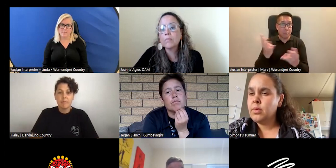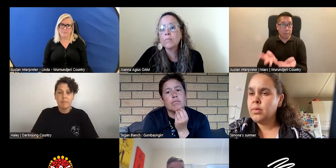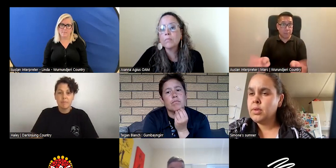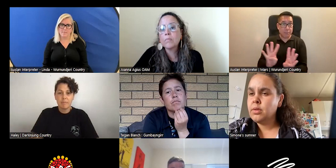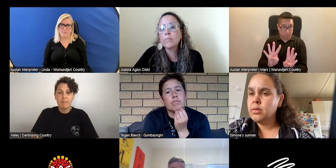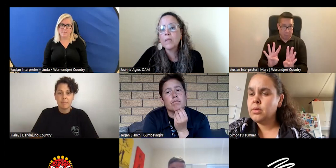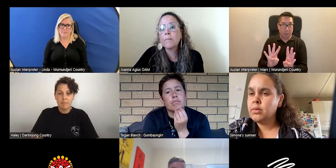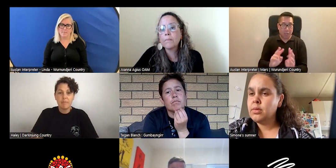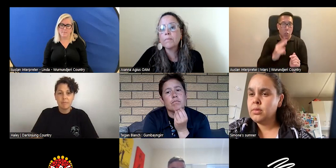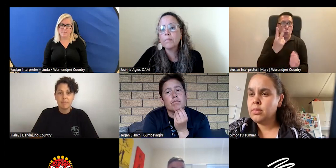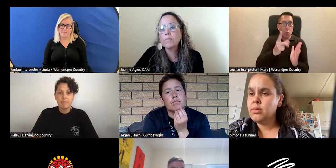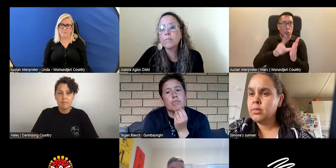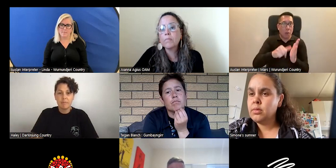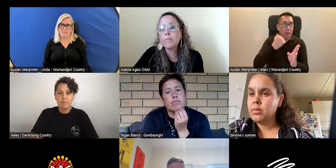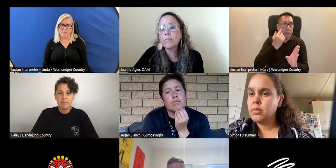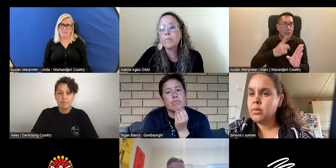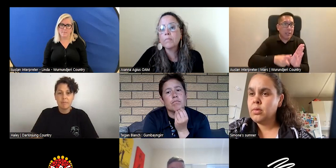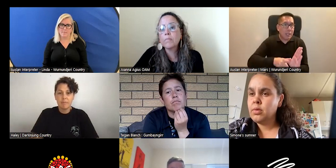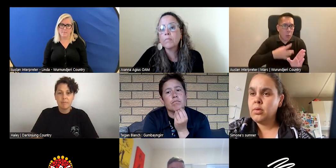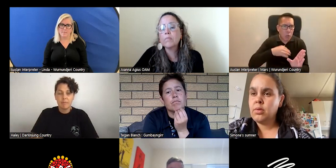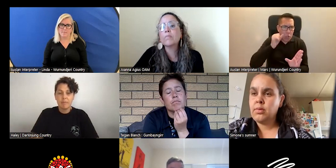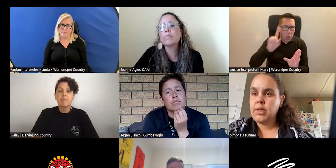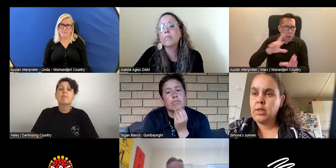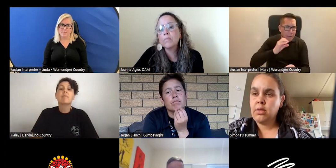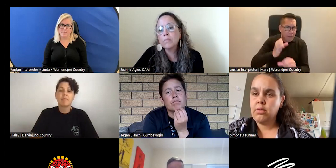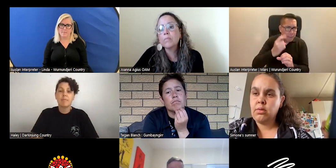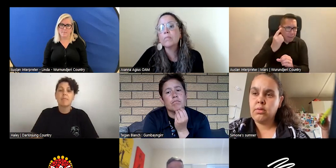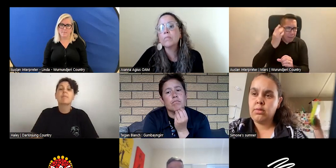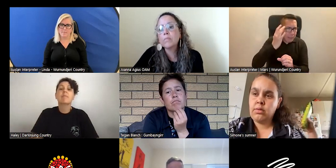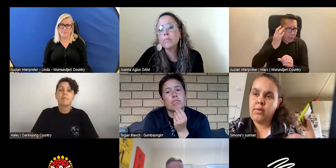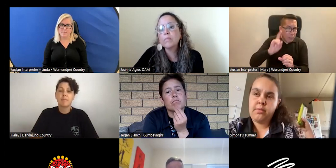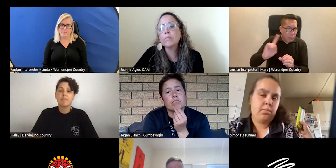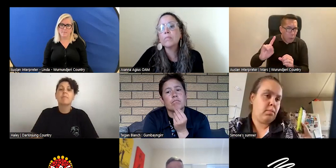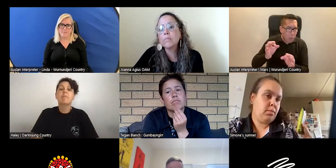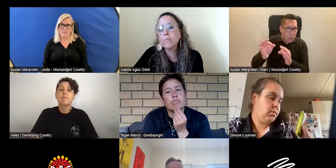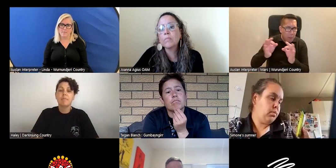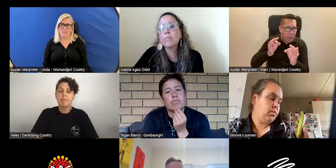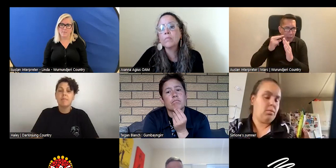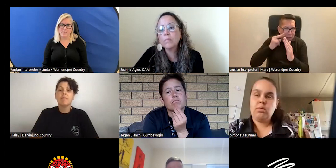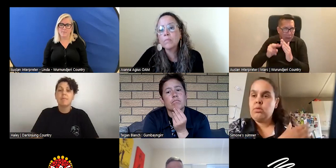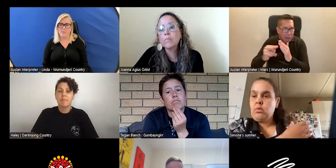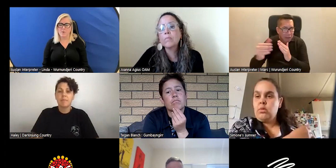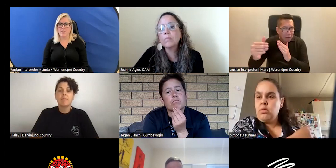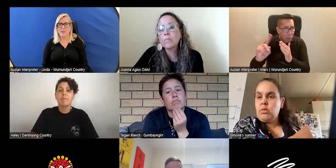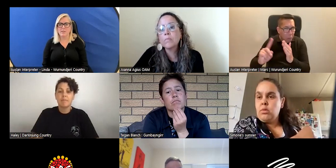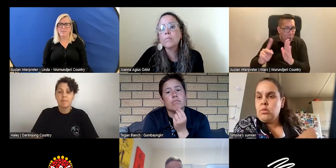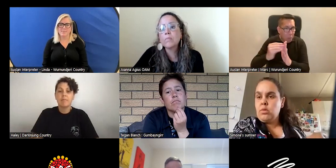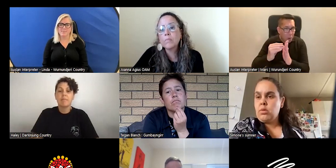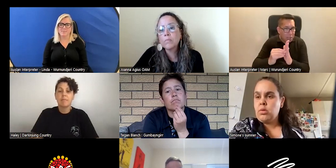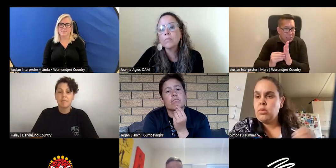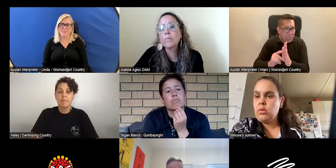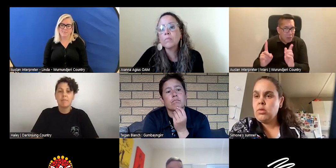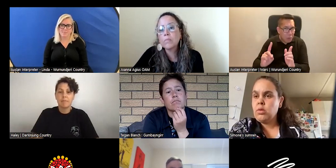year, because we want to know what's the government thinking, what are they planning, what policies are you thinking about designing and